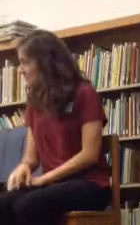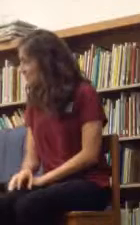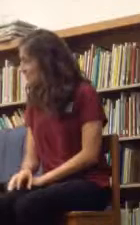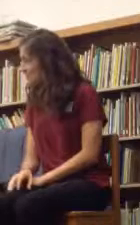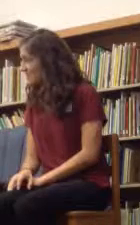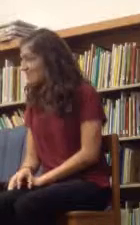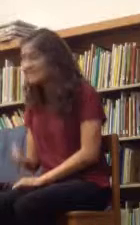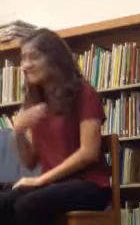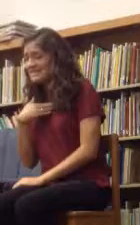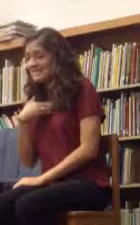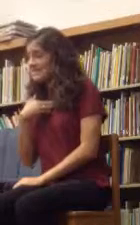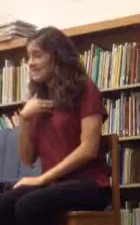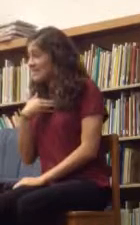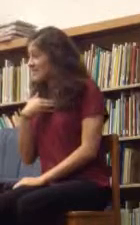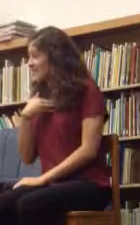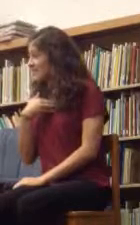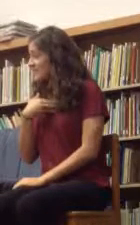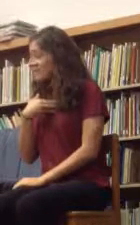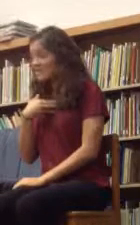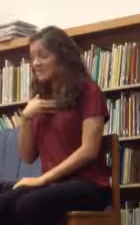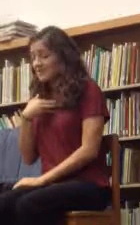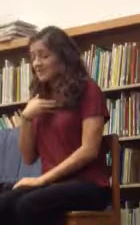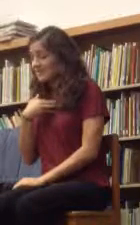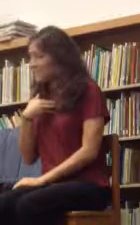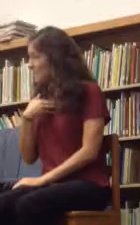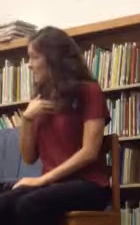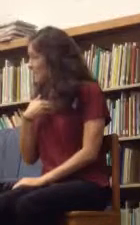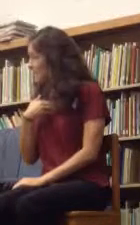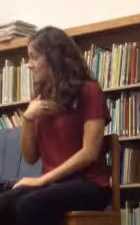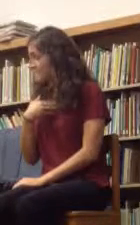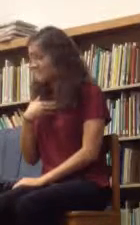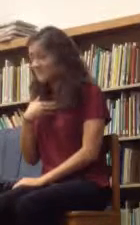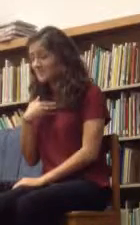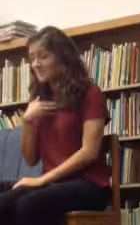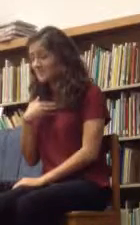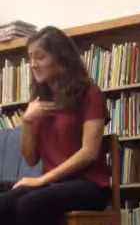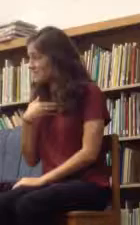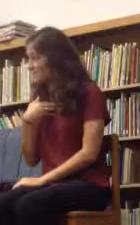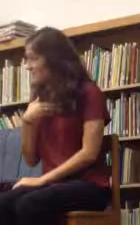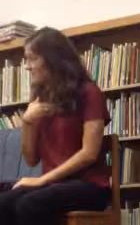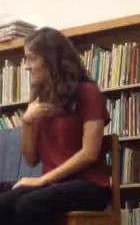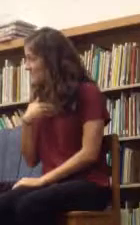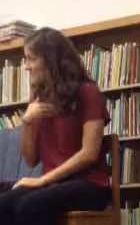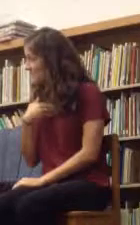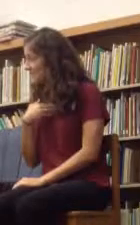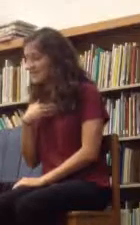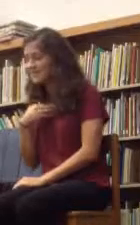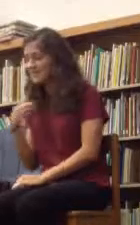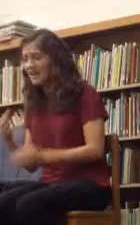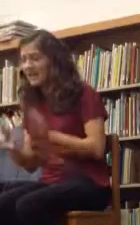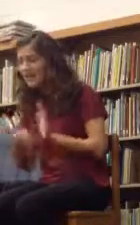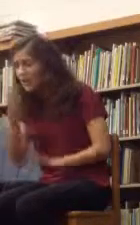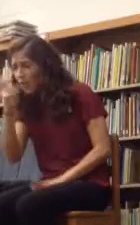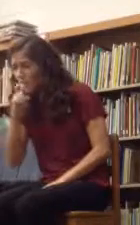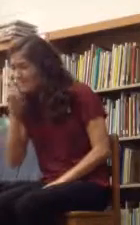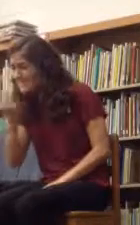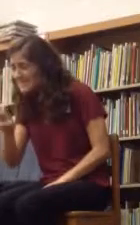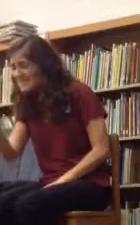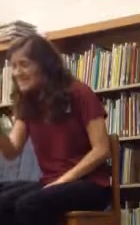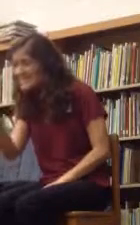Oh, me! Oh, my! Said Square. Go away, you snake! Leave